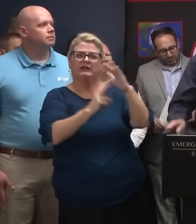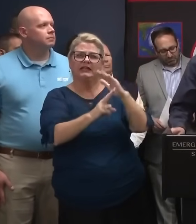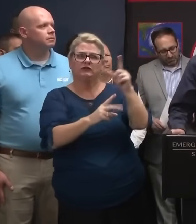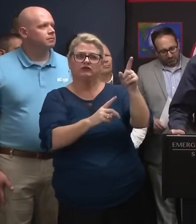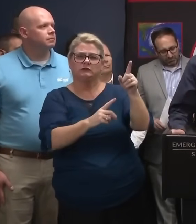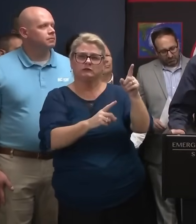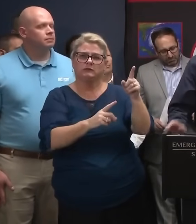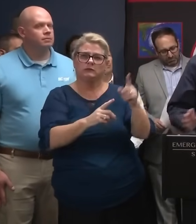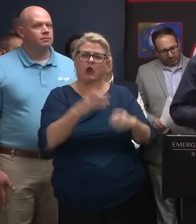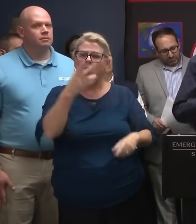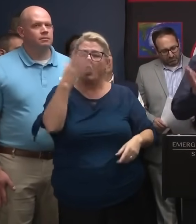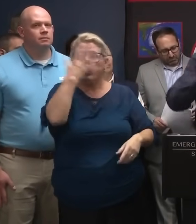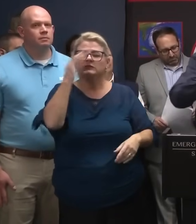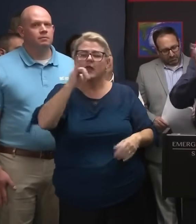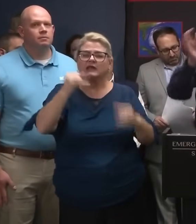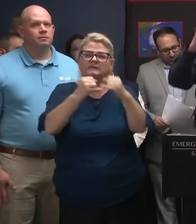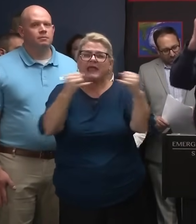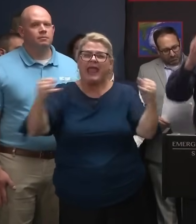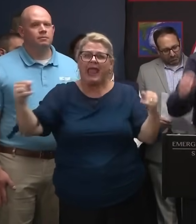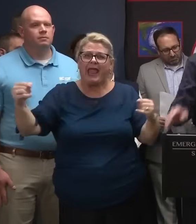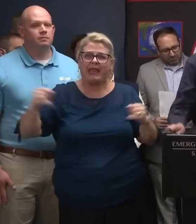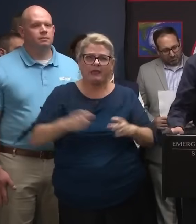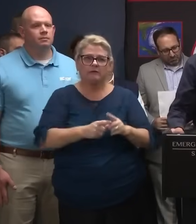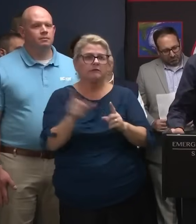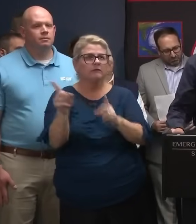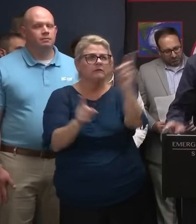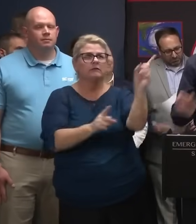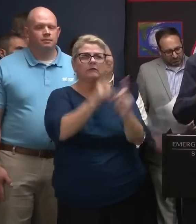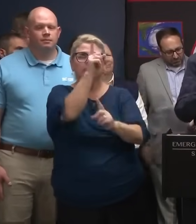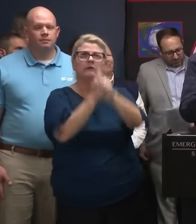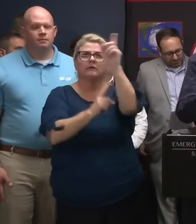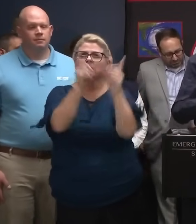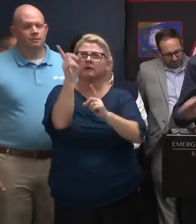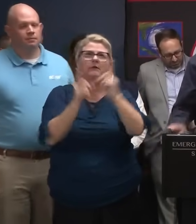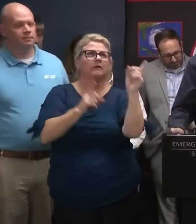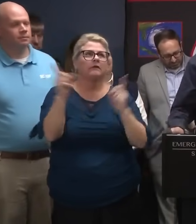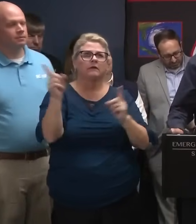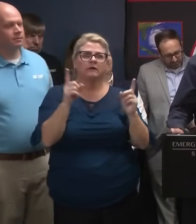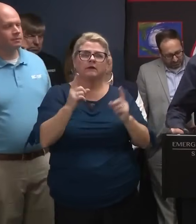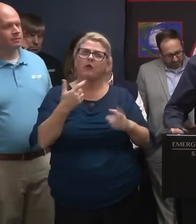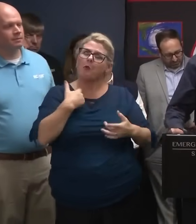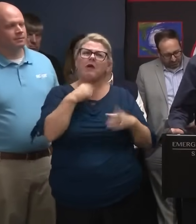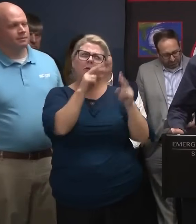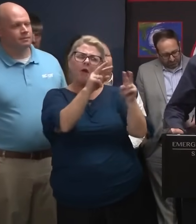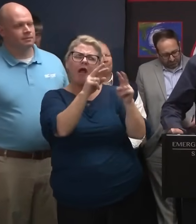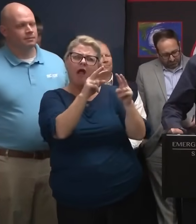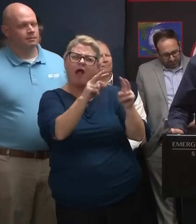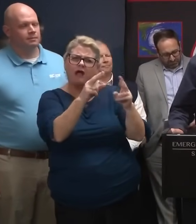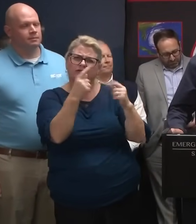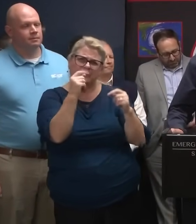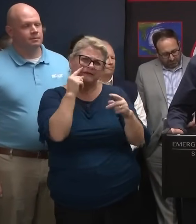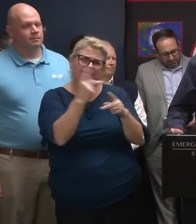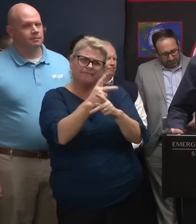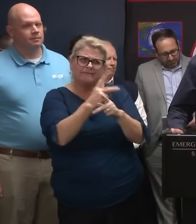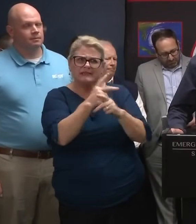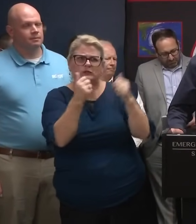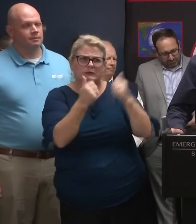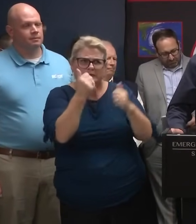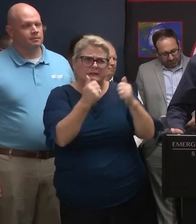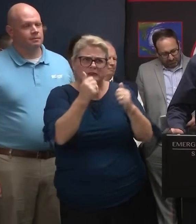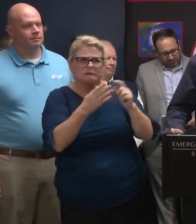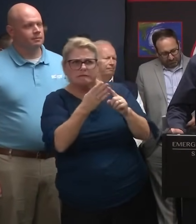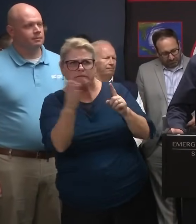looks like a plate of spaghetti sometimes with all these different routes. And so we watch all that and try to make the right